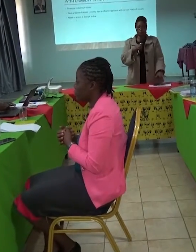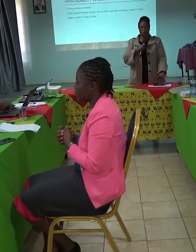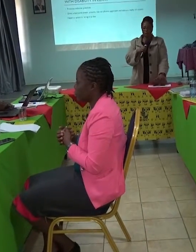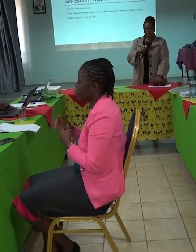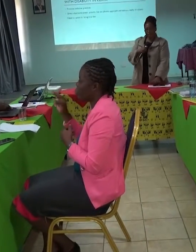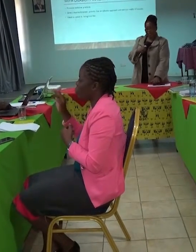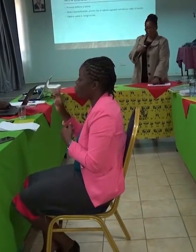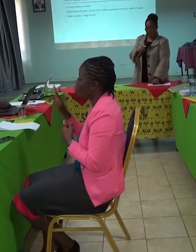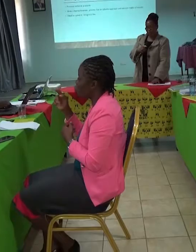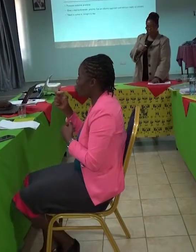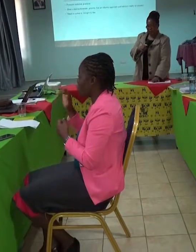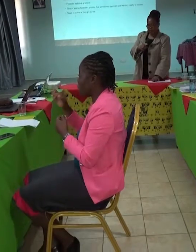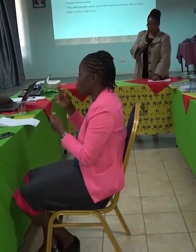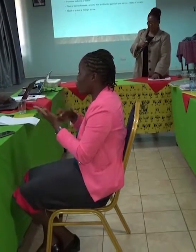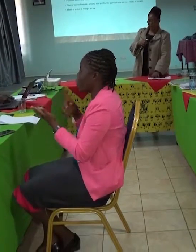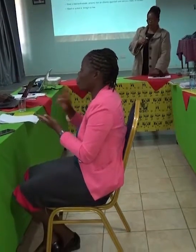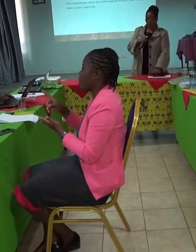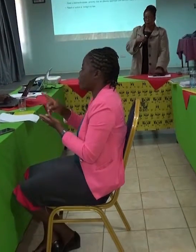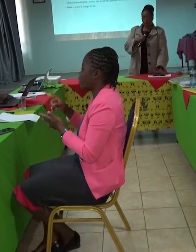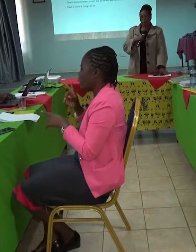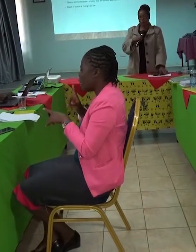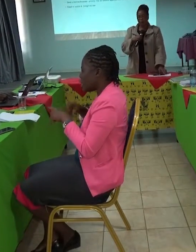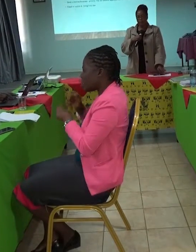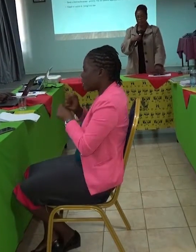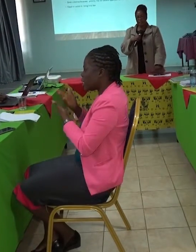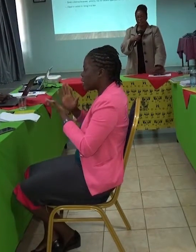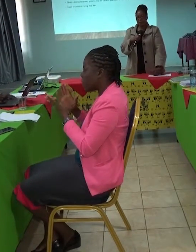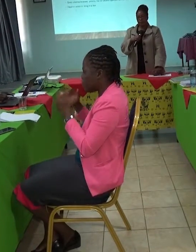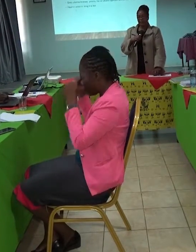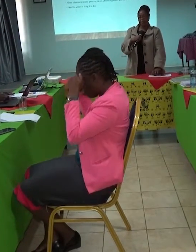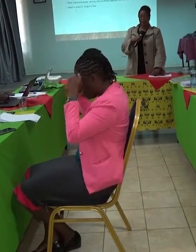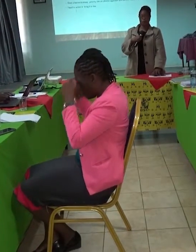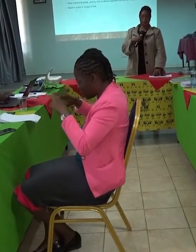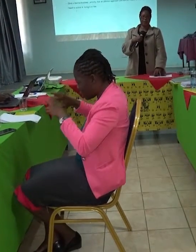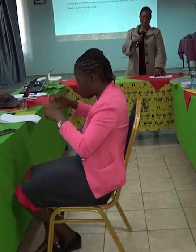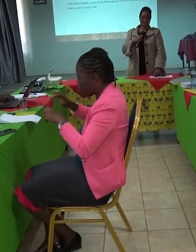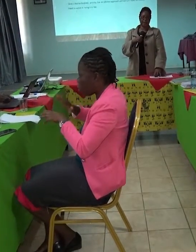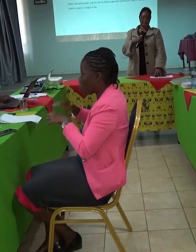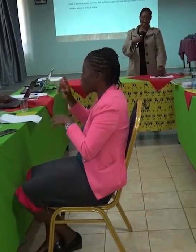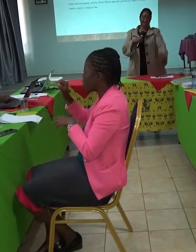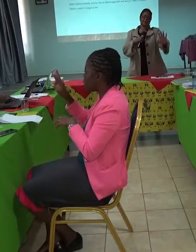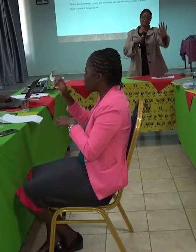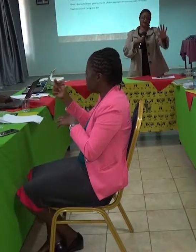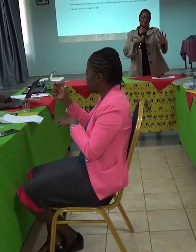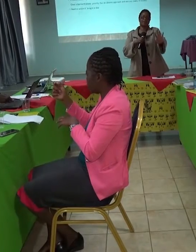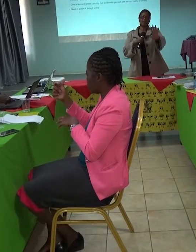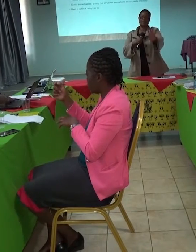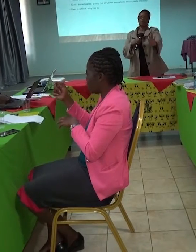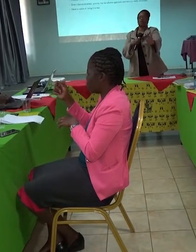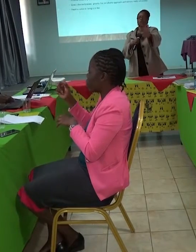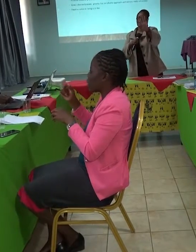me to, when we did a study on Tibet, as we were collecting data, we met a student who said, I have